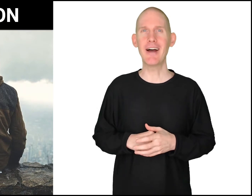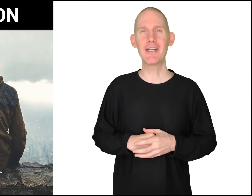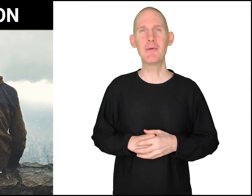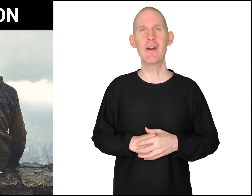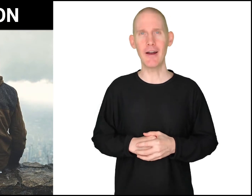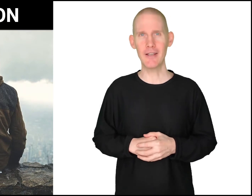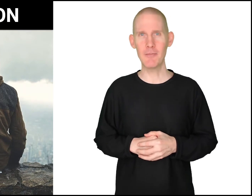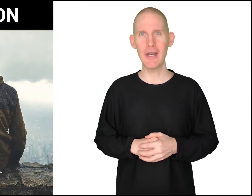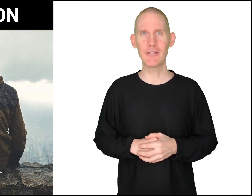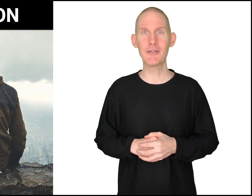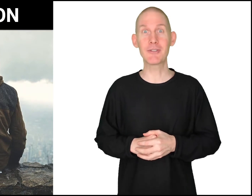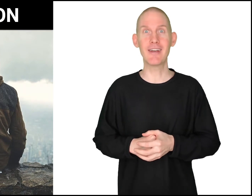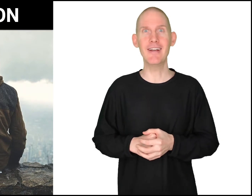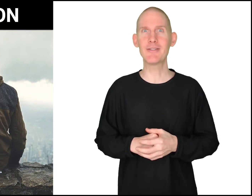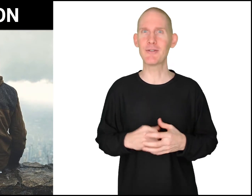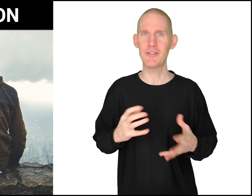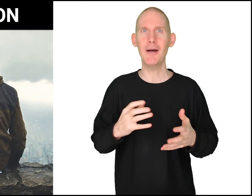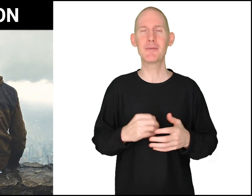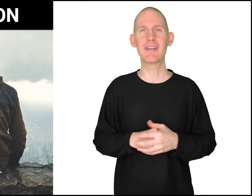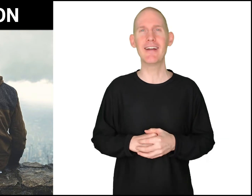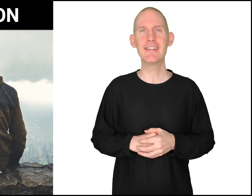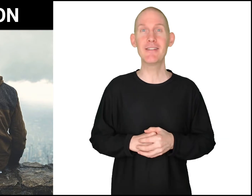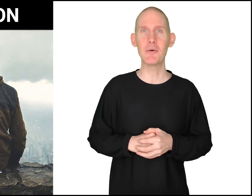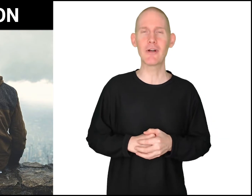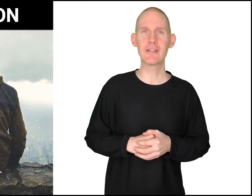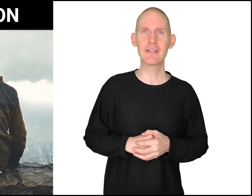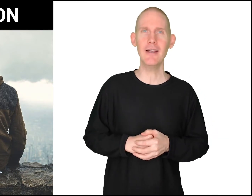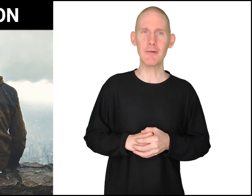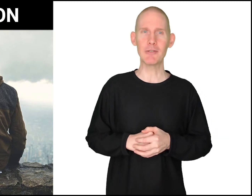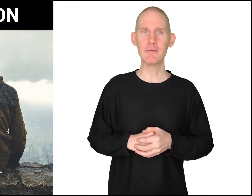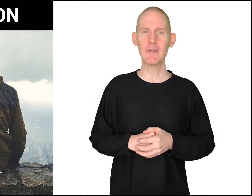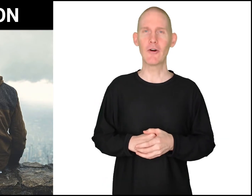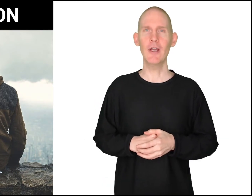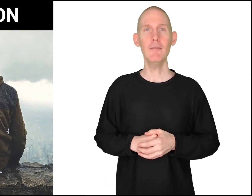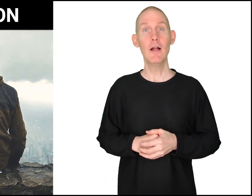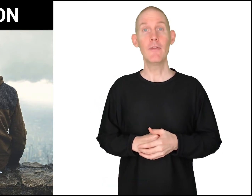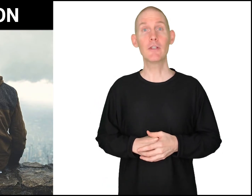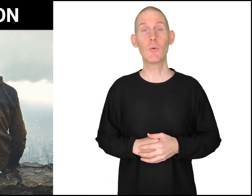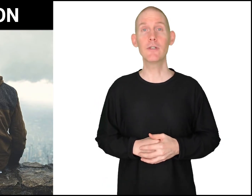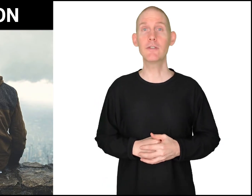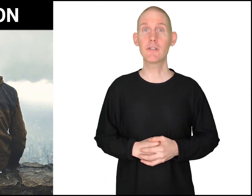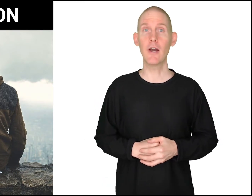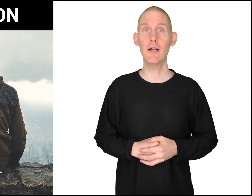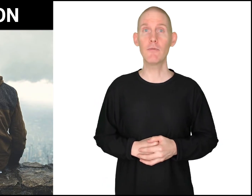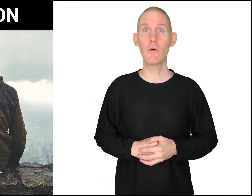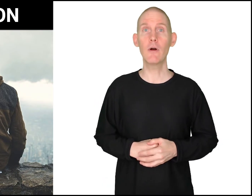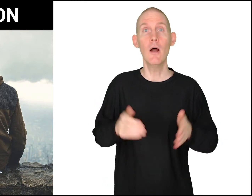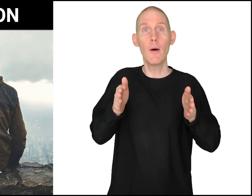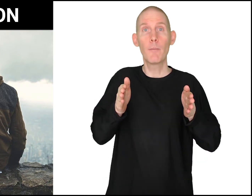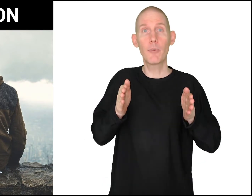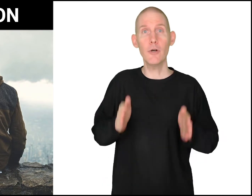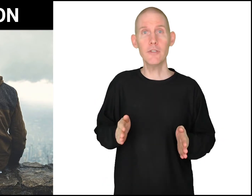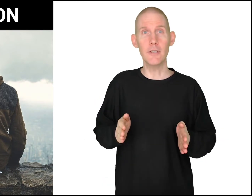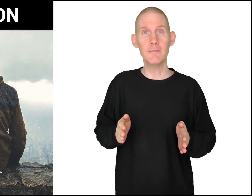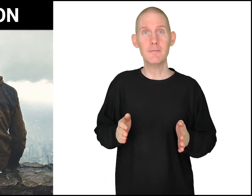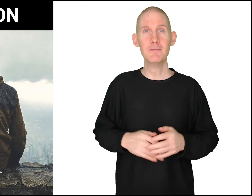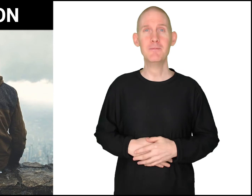about occupational signs or job signs in American Sign Language. Okay, this was the sign for person.